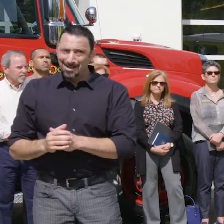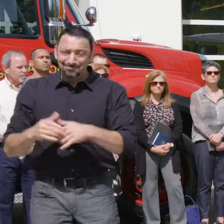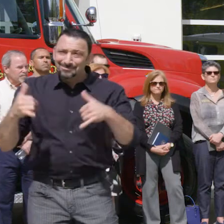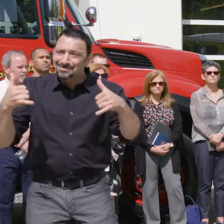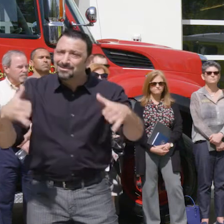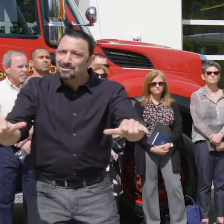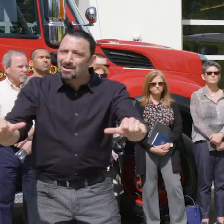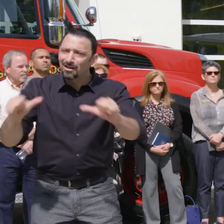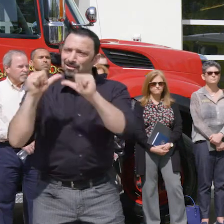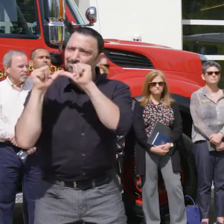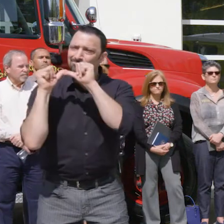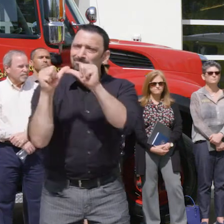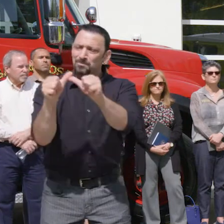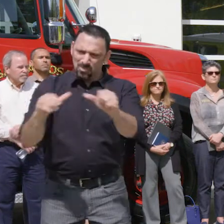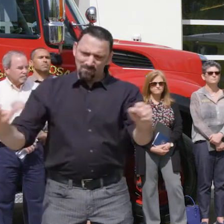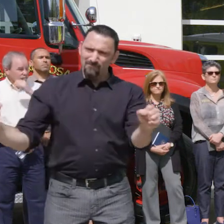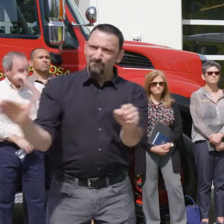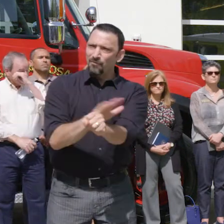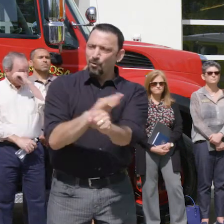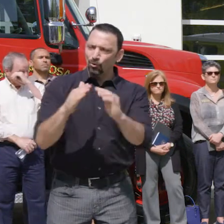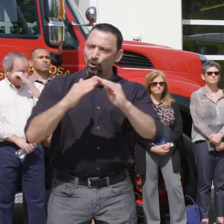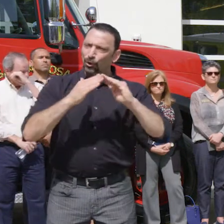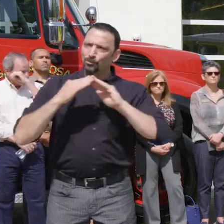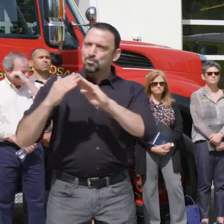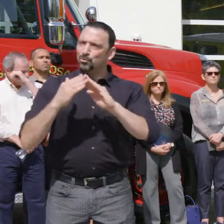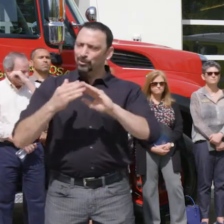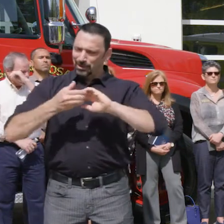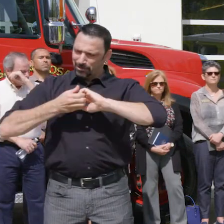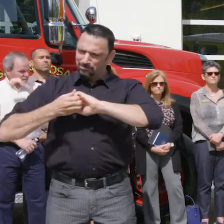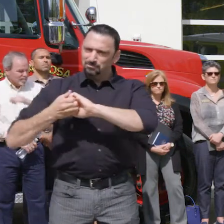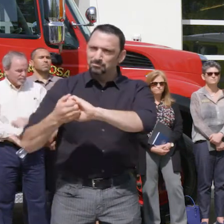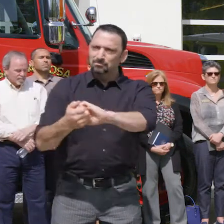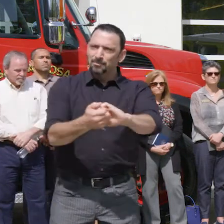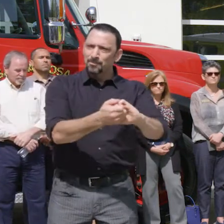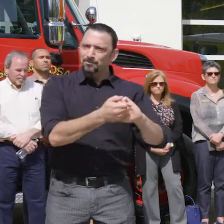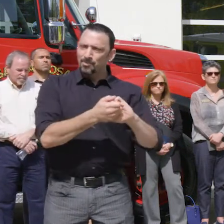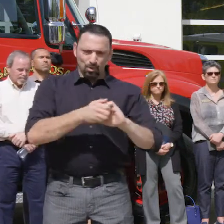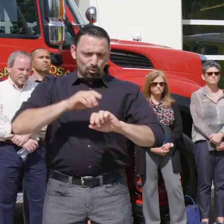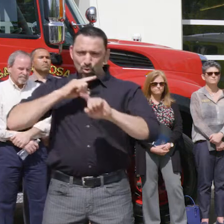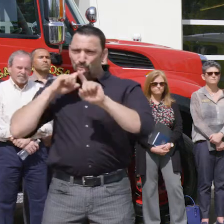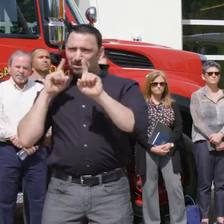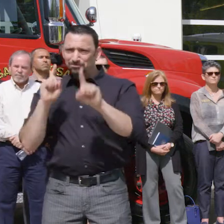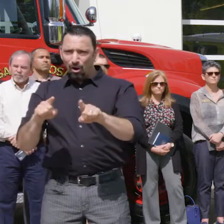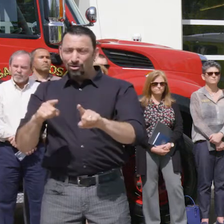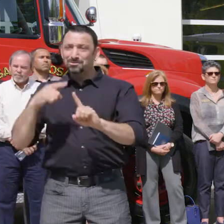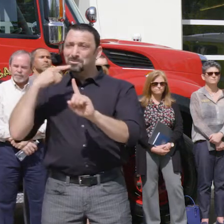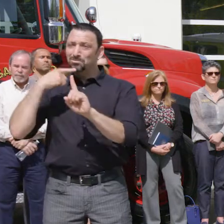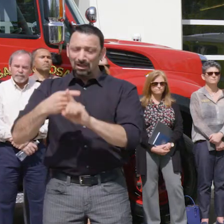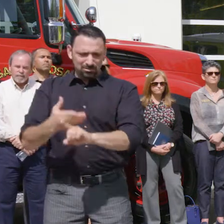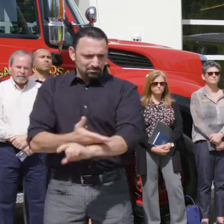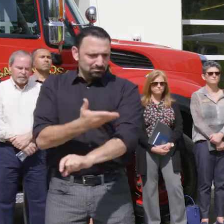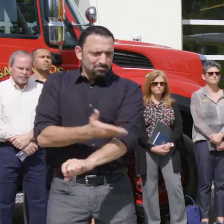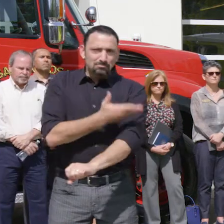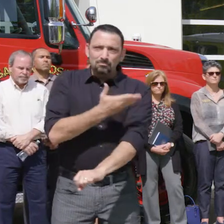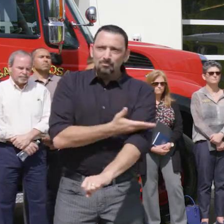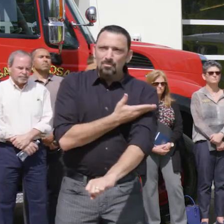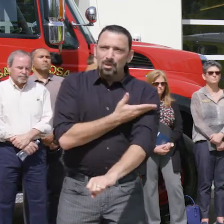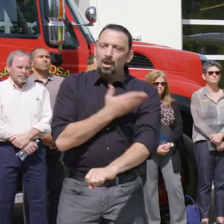a whole of community approach through the response and into the recovery. And we're continuing to work